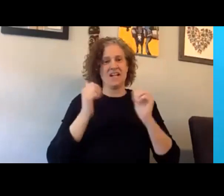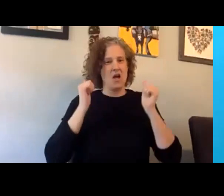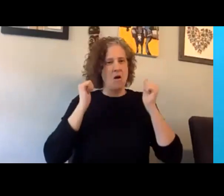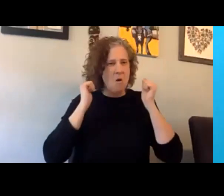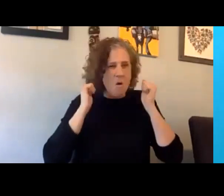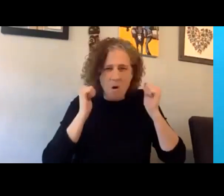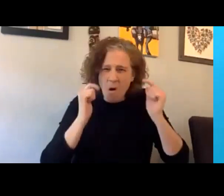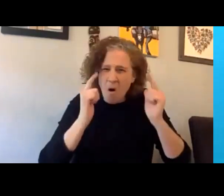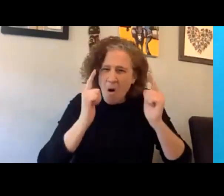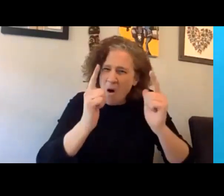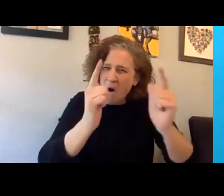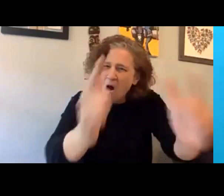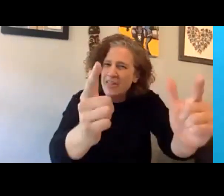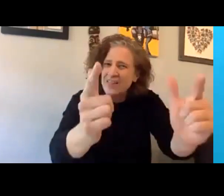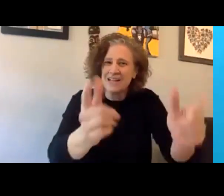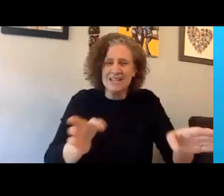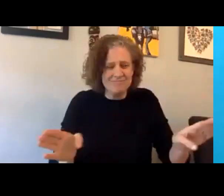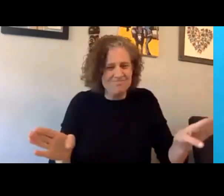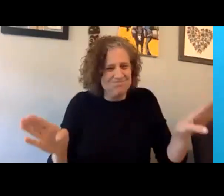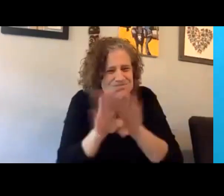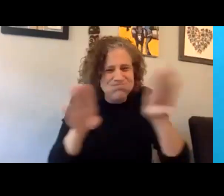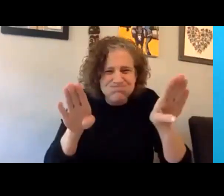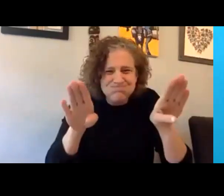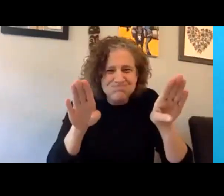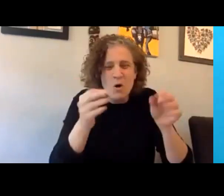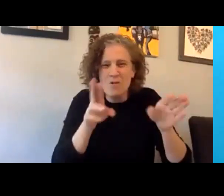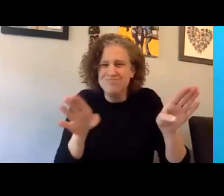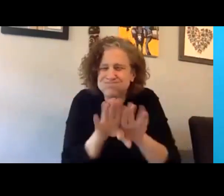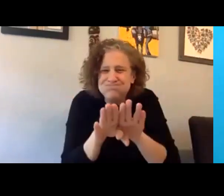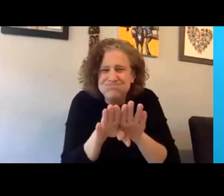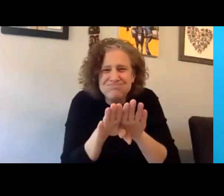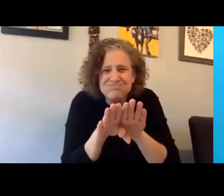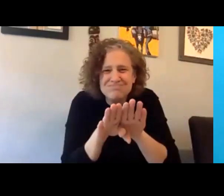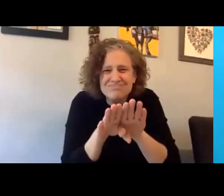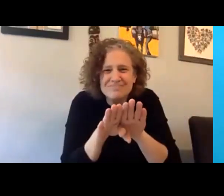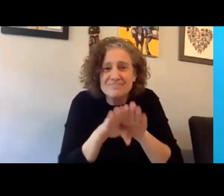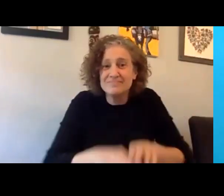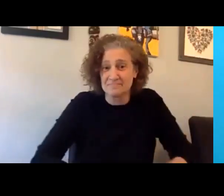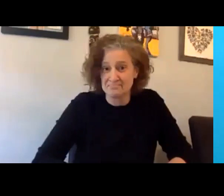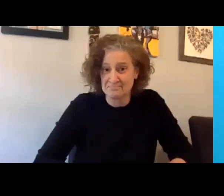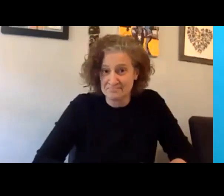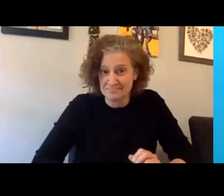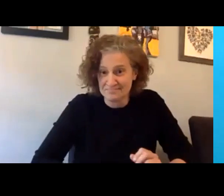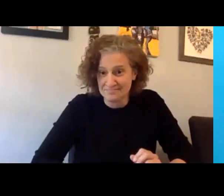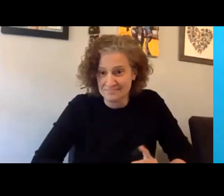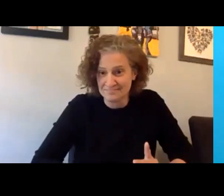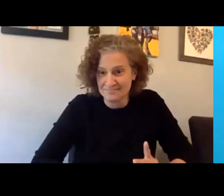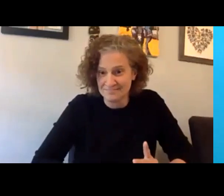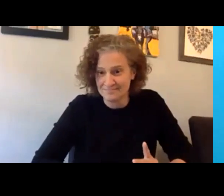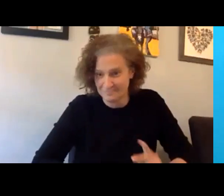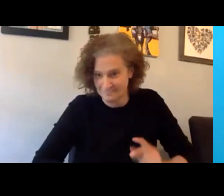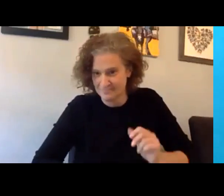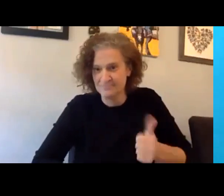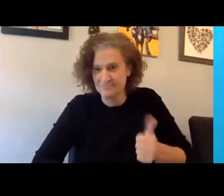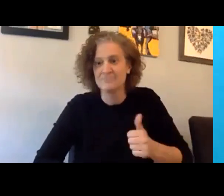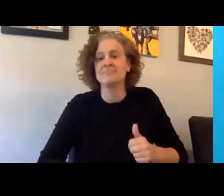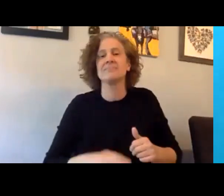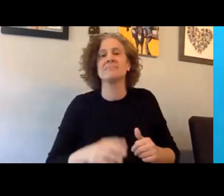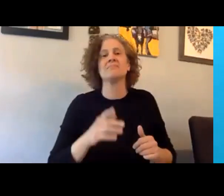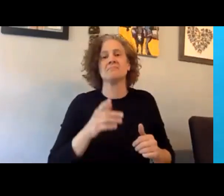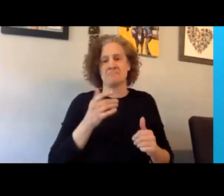city, all of it is shut down or closed. Okay?